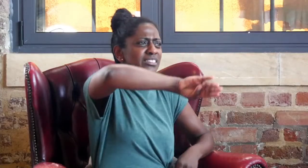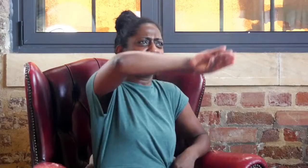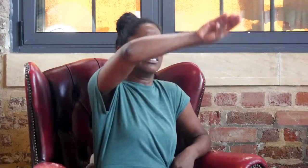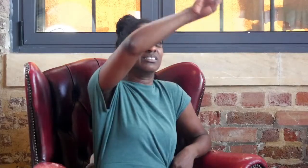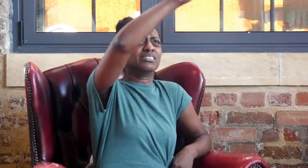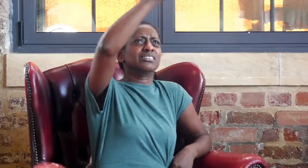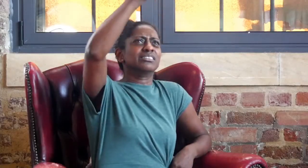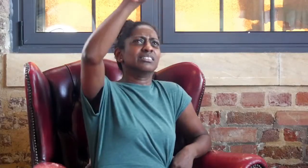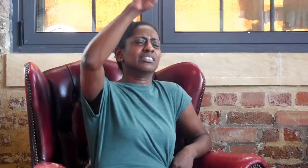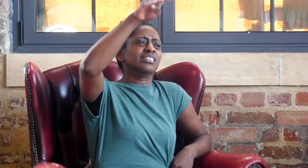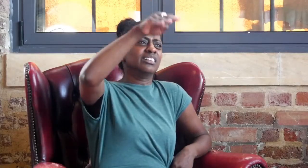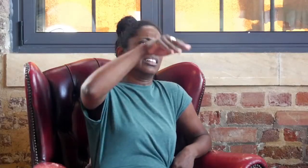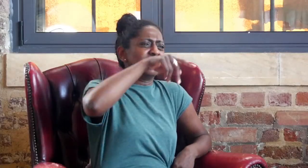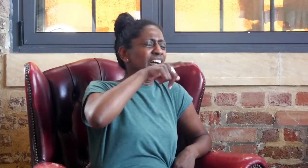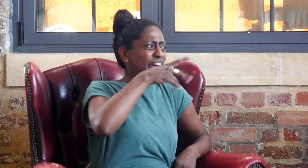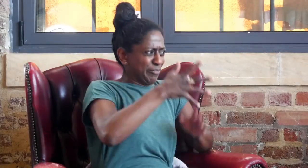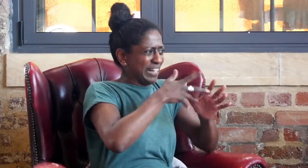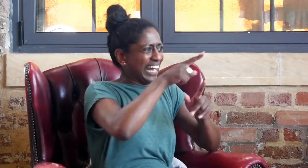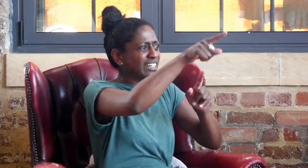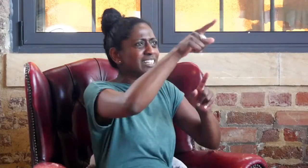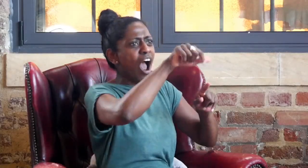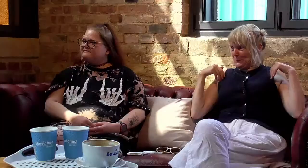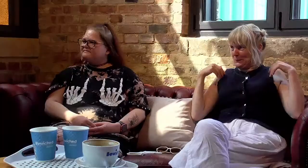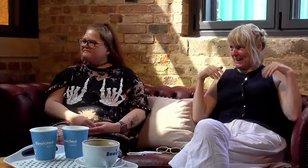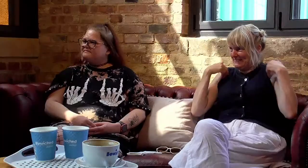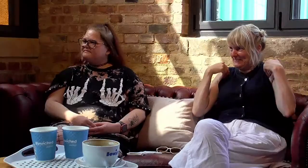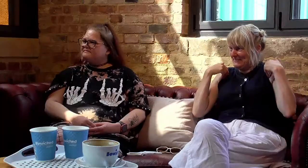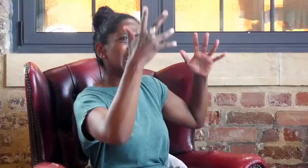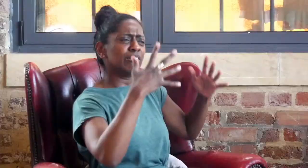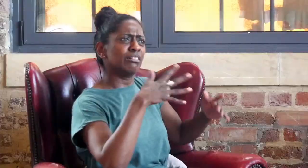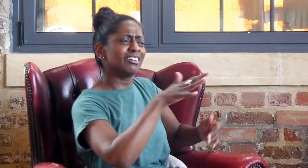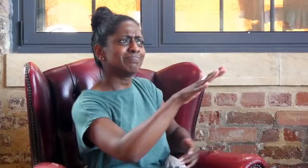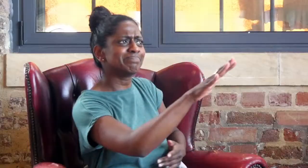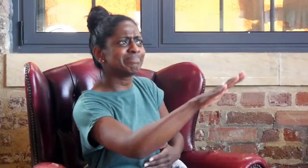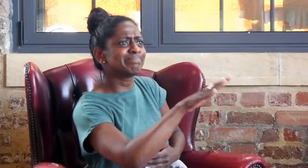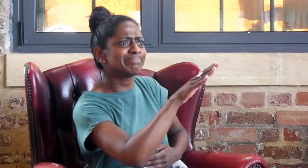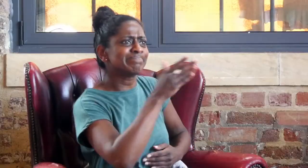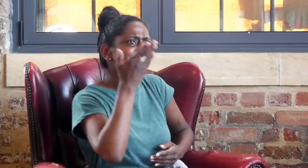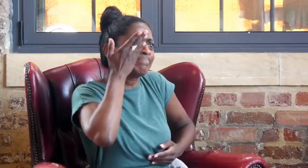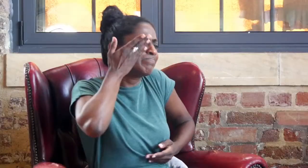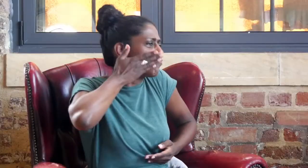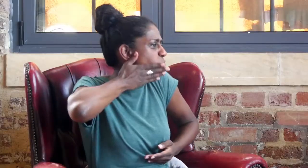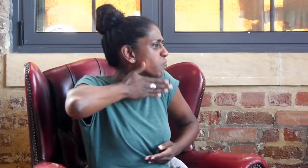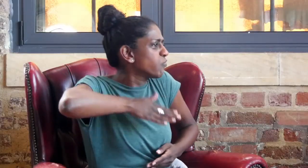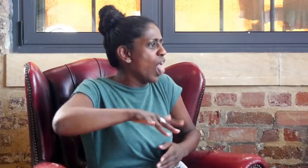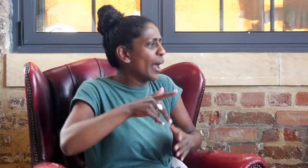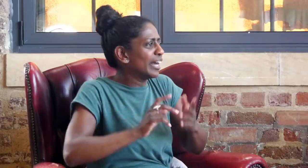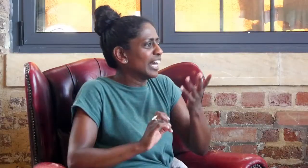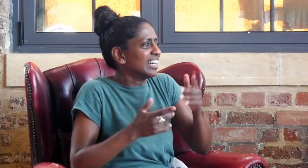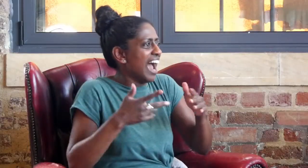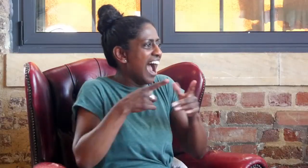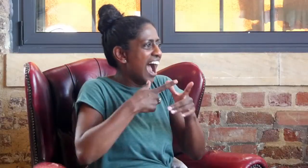You've got lorries and buses. Sometimes you have to have a really strange shape cut out, or they've grown around it because of it.